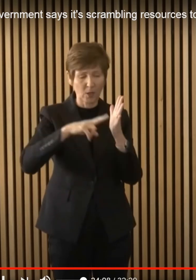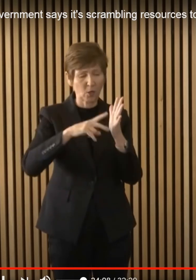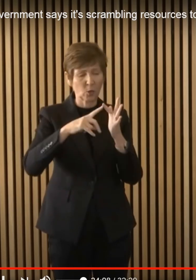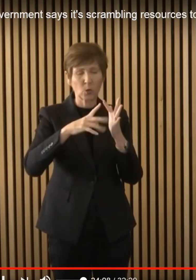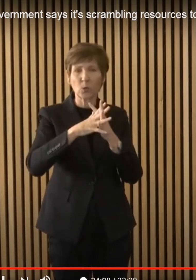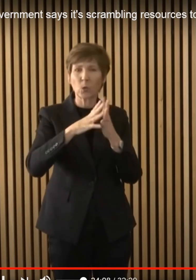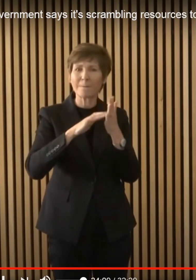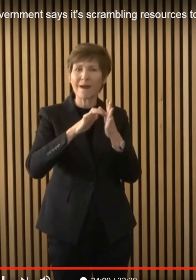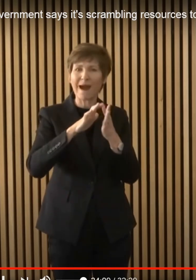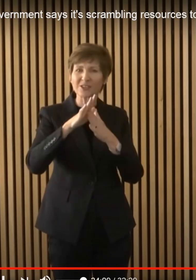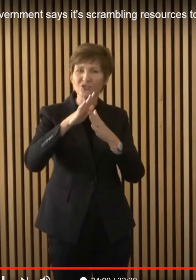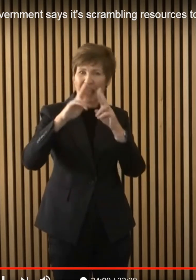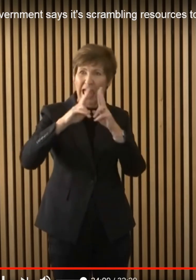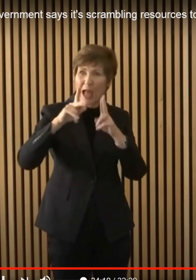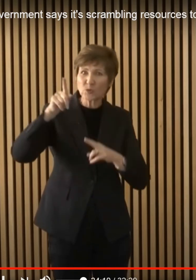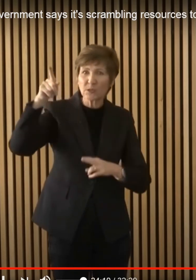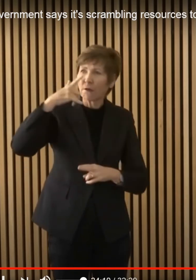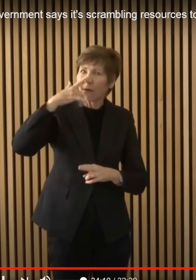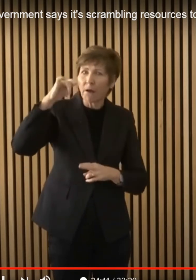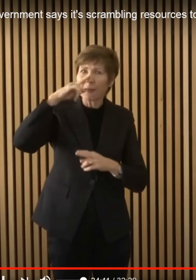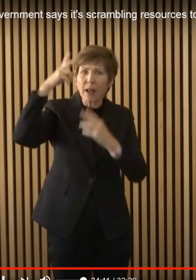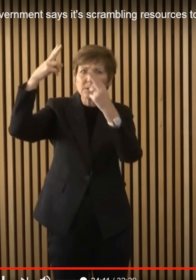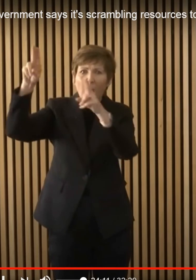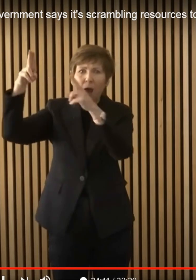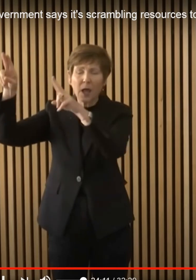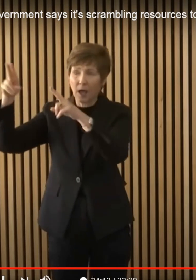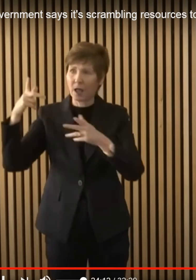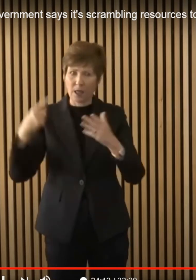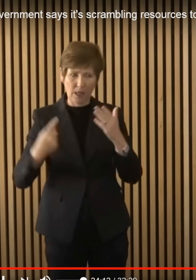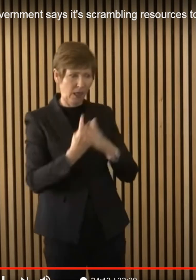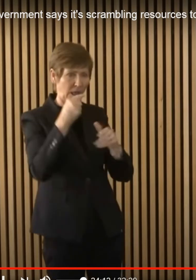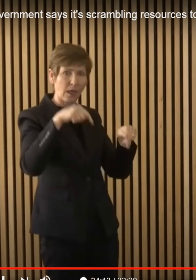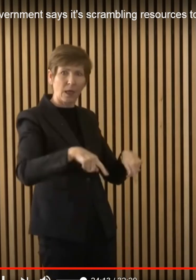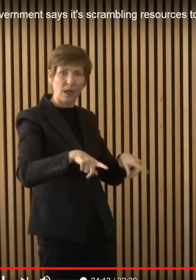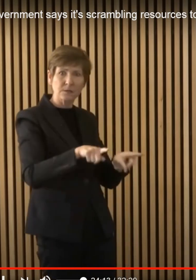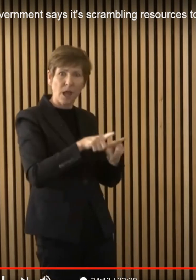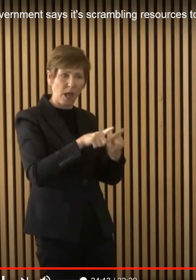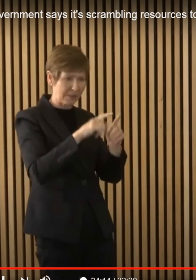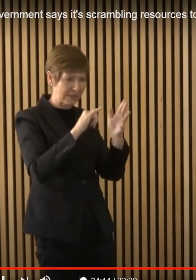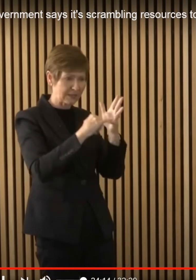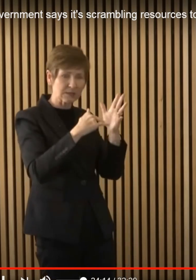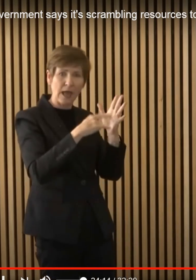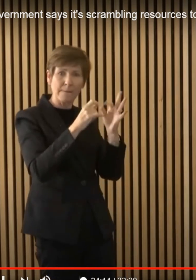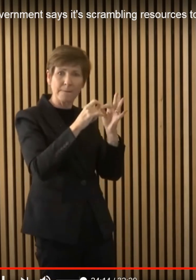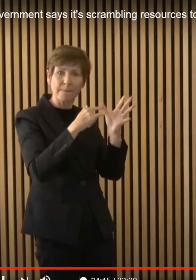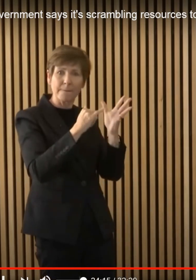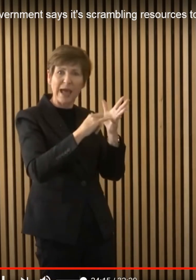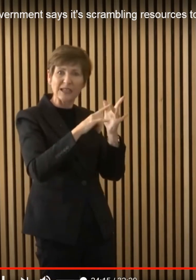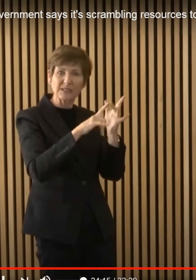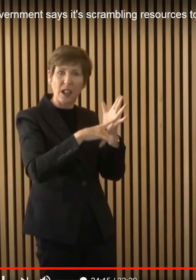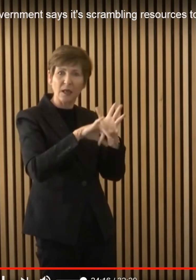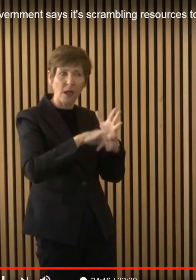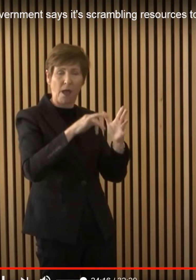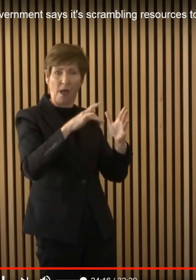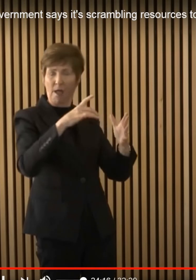the battle that, some about that and said that it's not that outcomes where there's been widespread transmission.